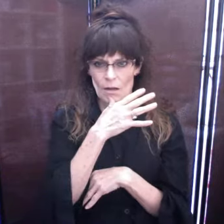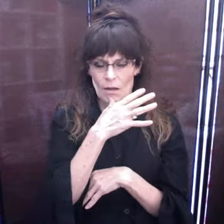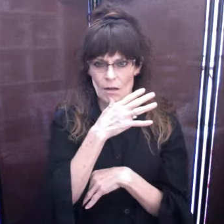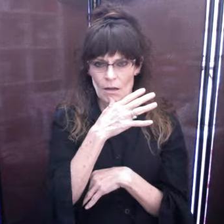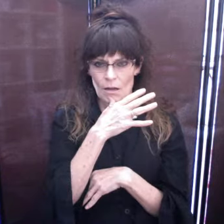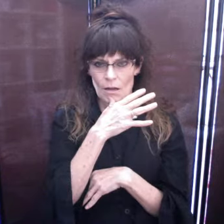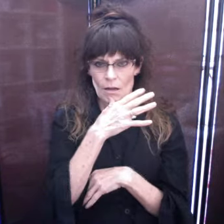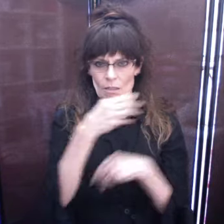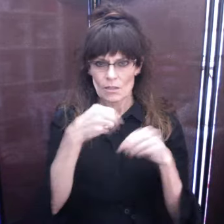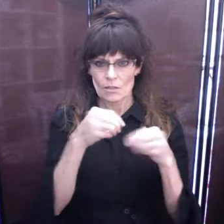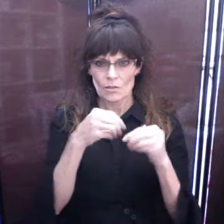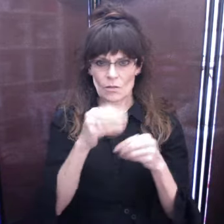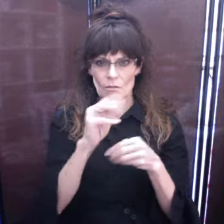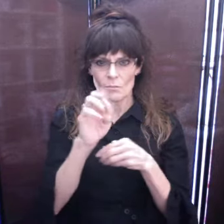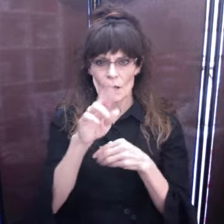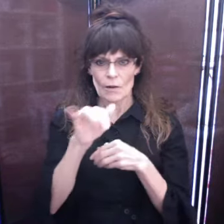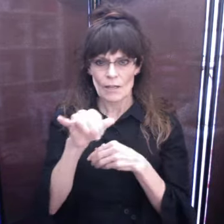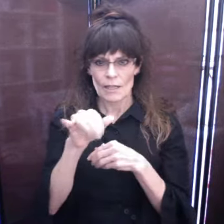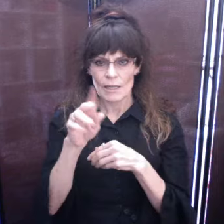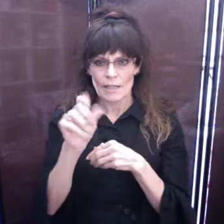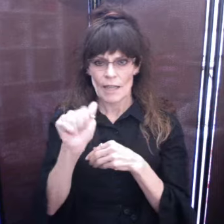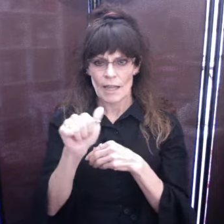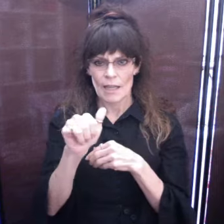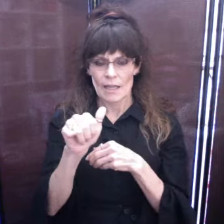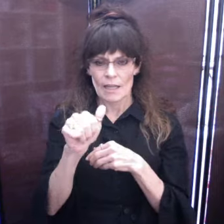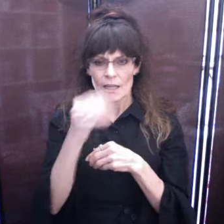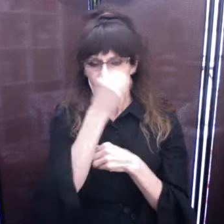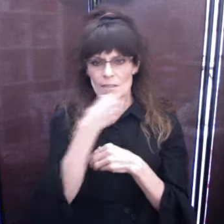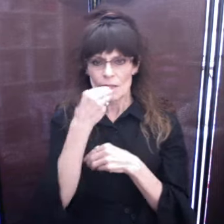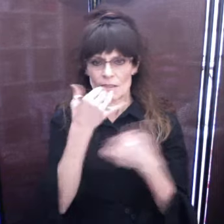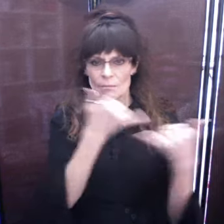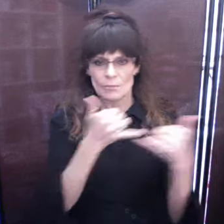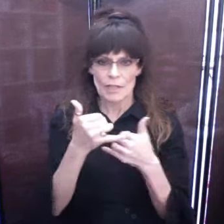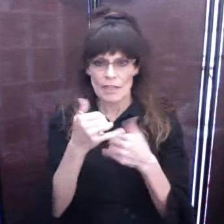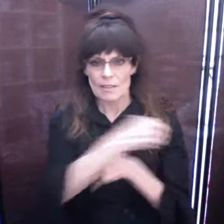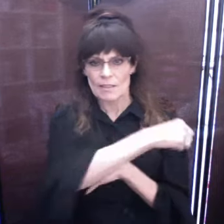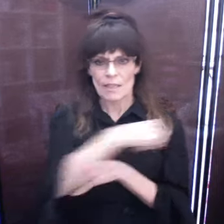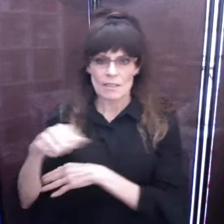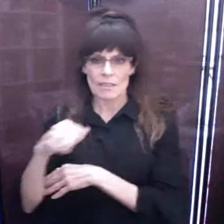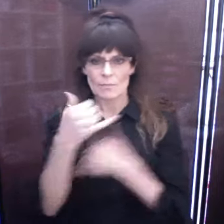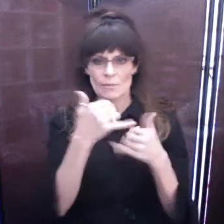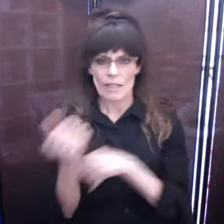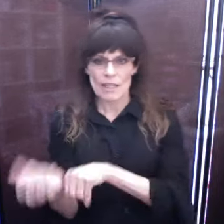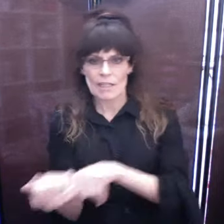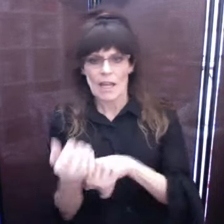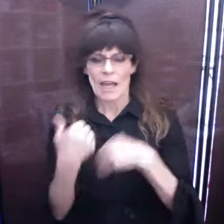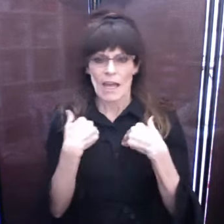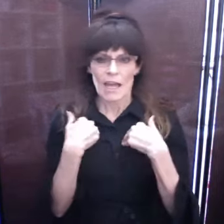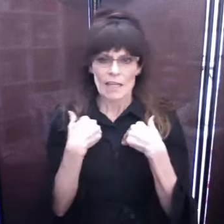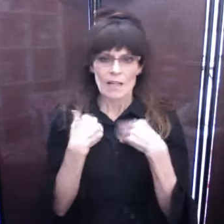sold Mary Kay Cosmetics. She played tennis, she played golf. She had a photography studio in the house, and she